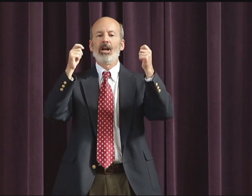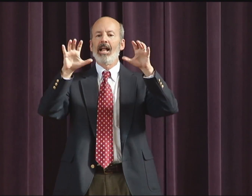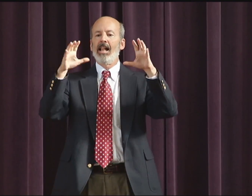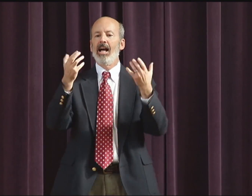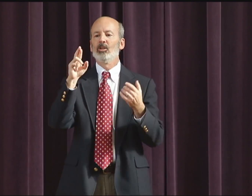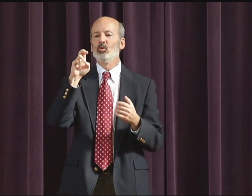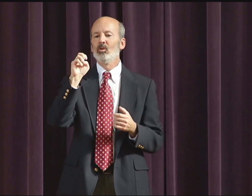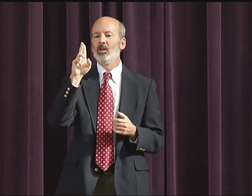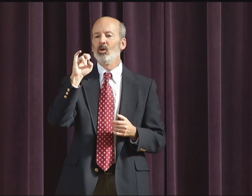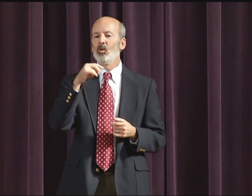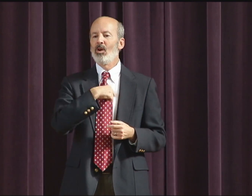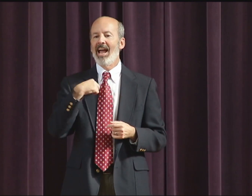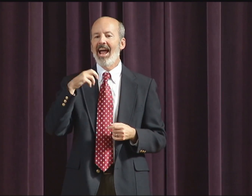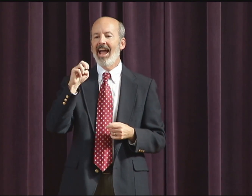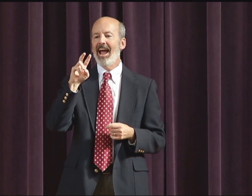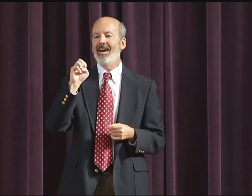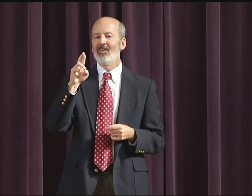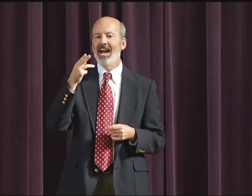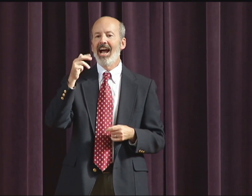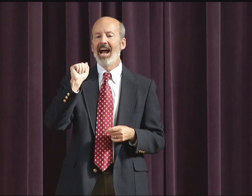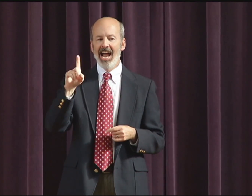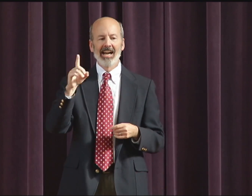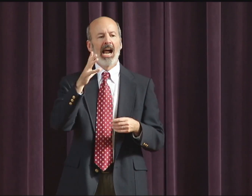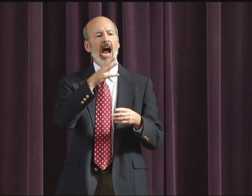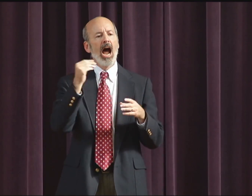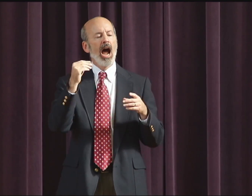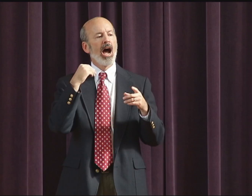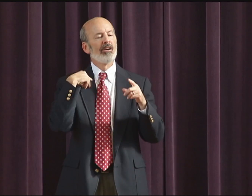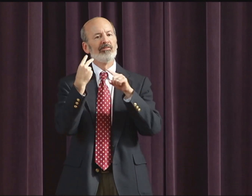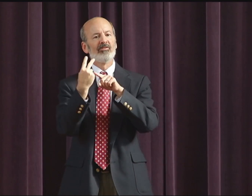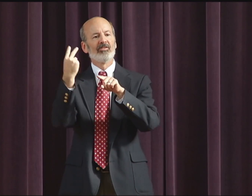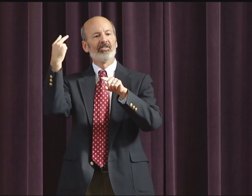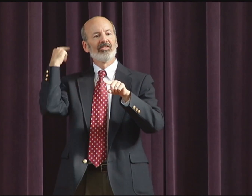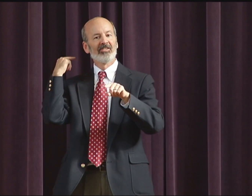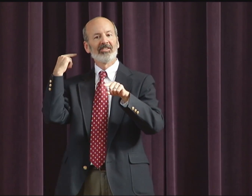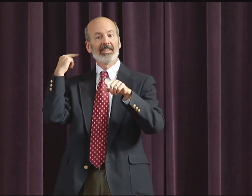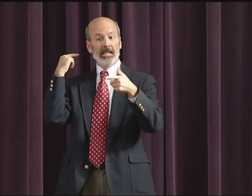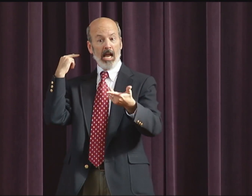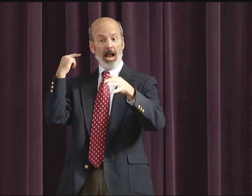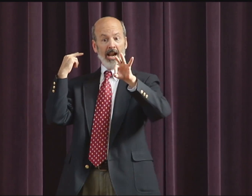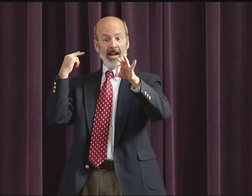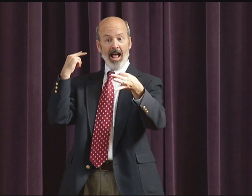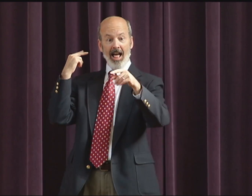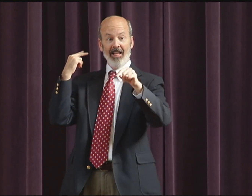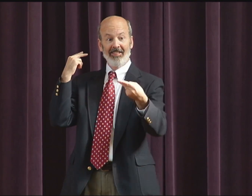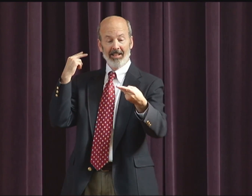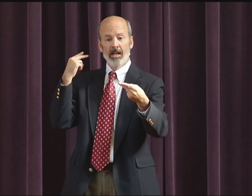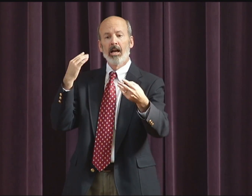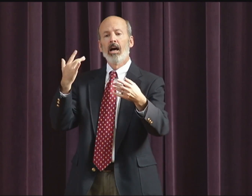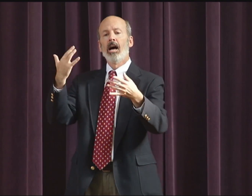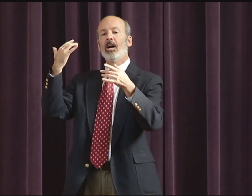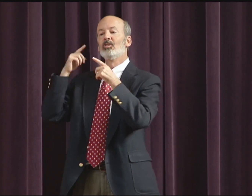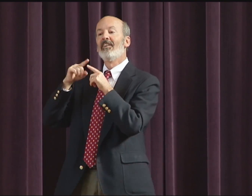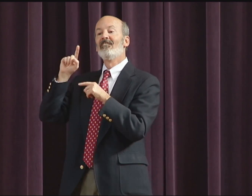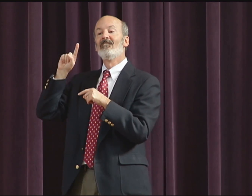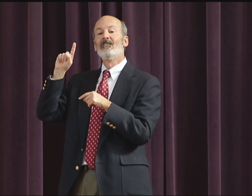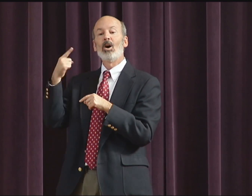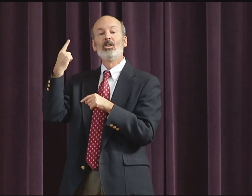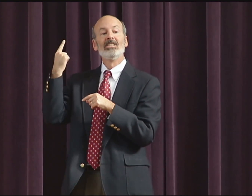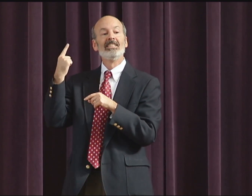this is the largest reunion class that we have had in our history of 50 plus years. When we